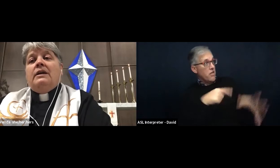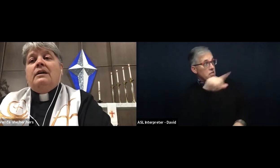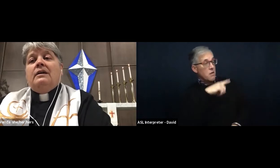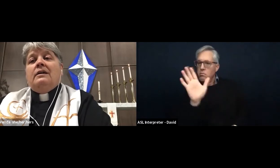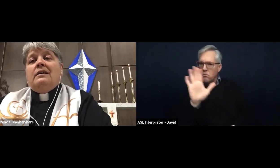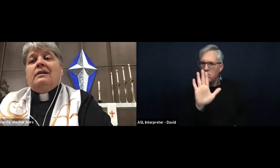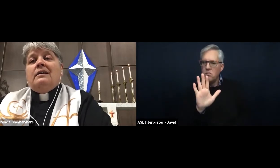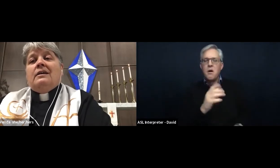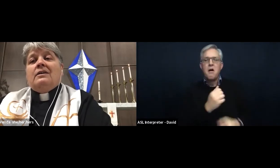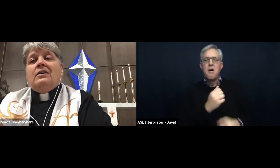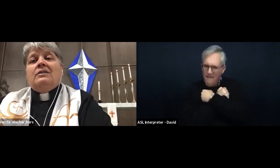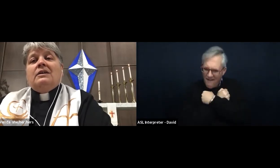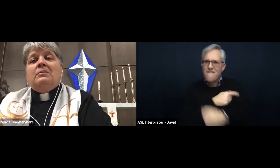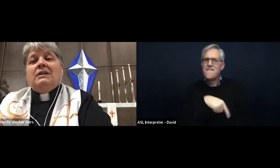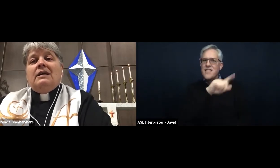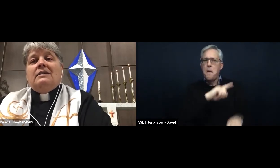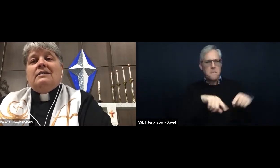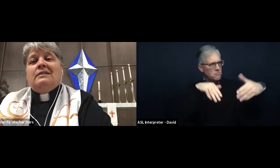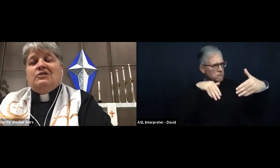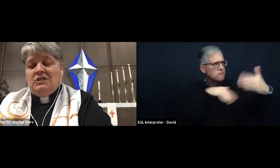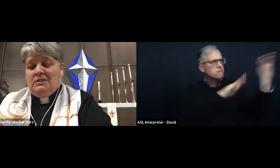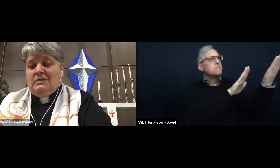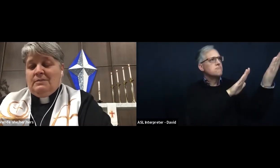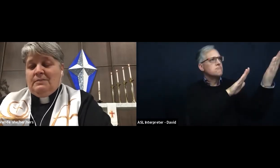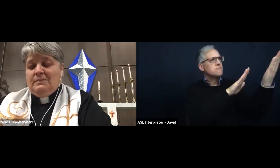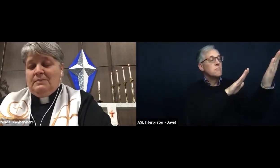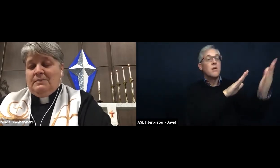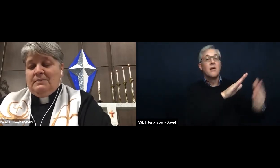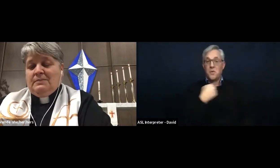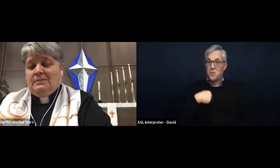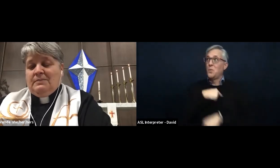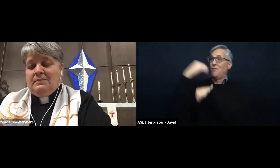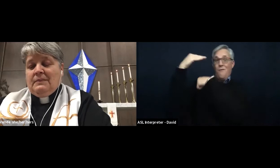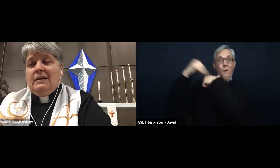And we are called to imitate Jesus.